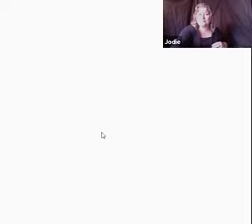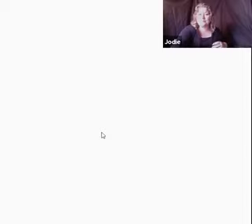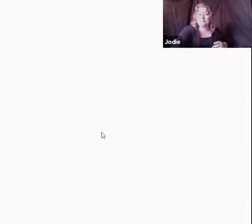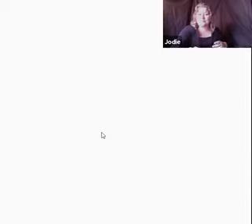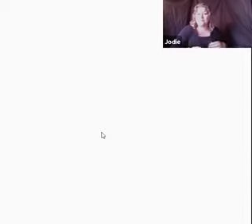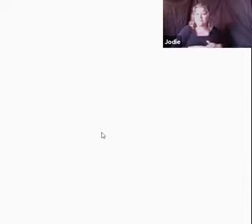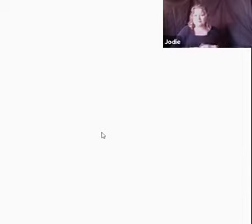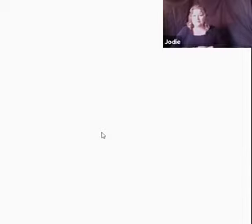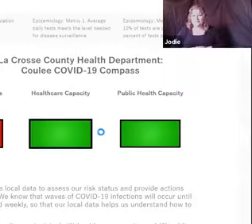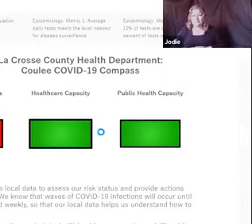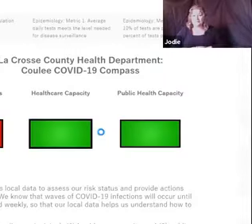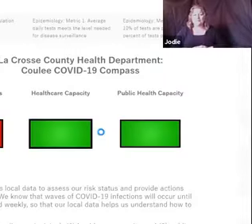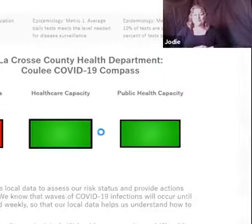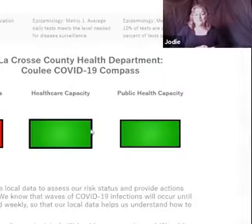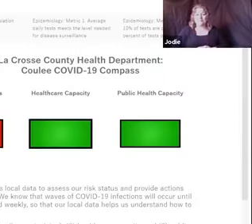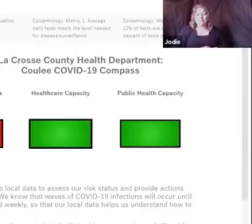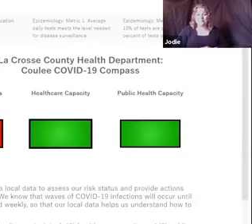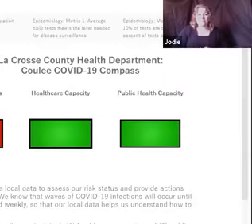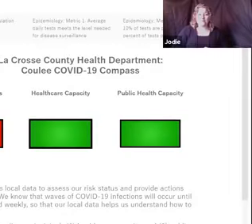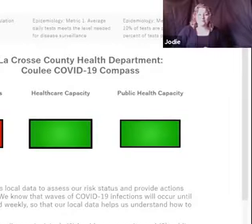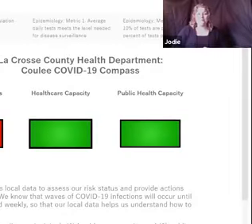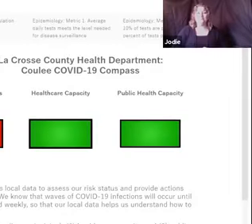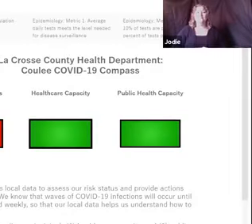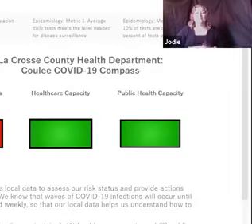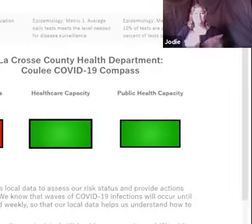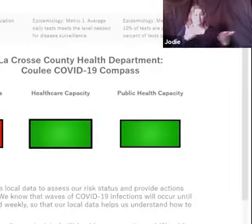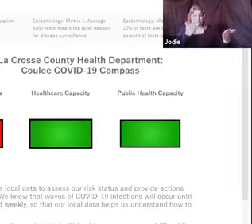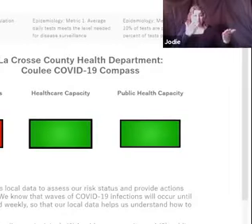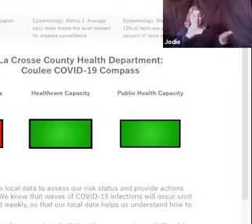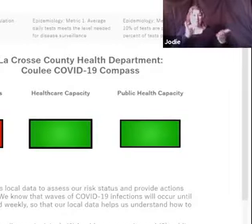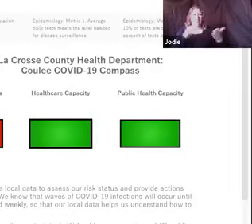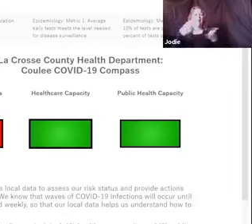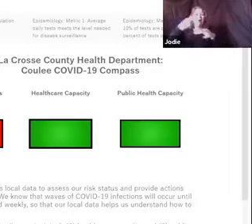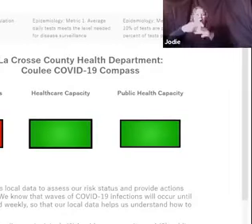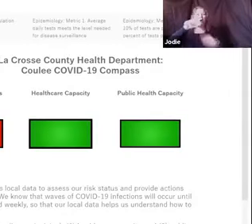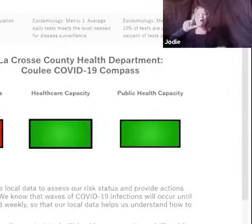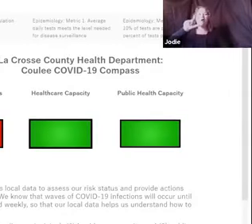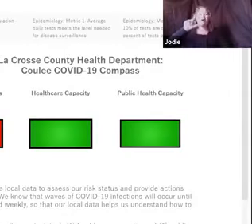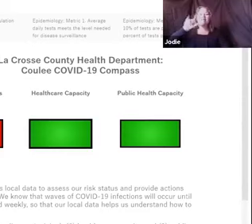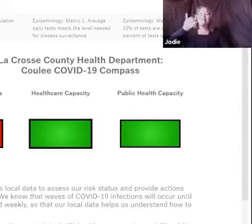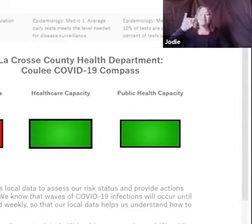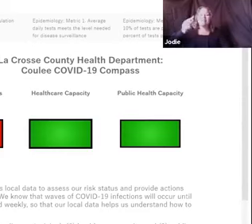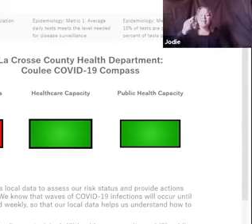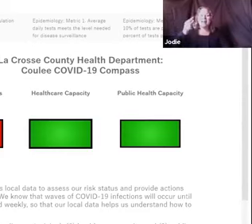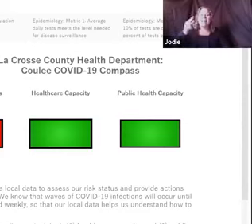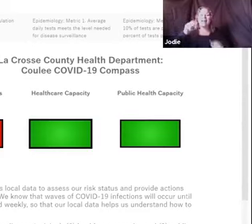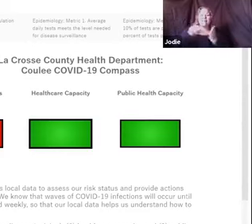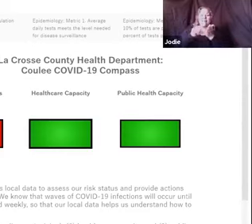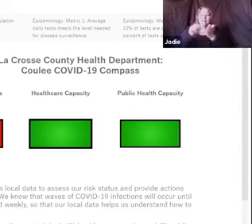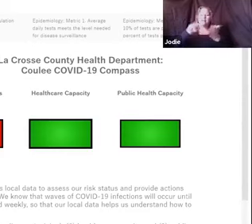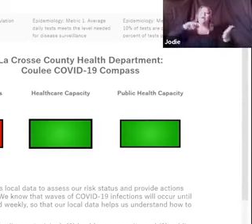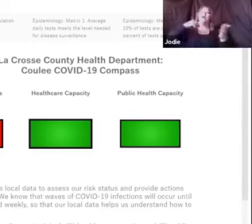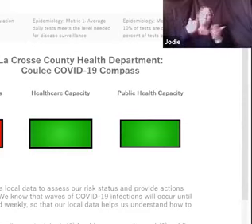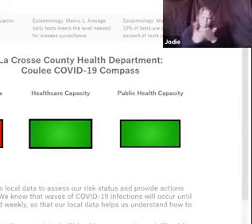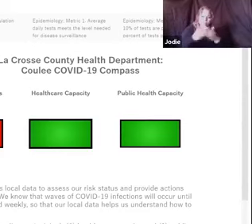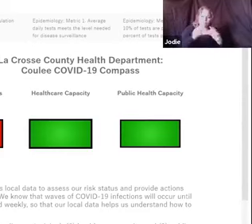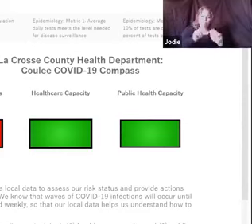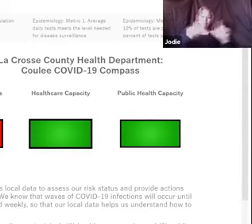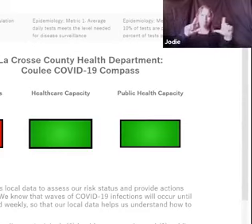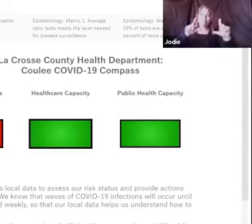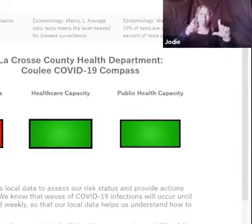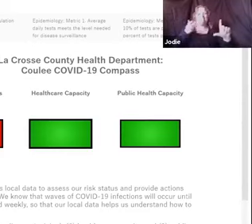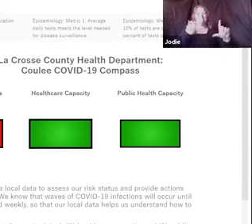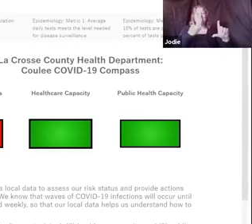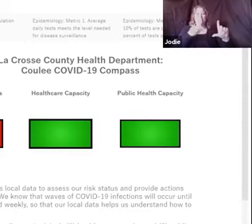to load. So this is the landing page, and what you're going to see at the top, right front and center, this is that